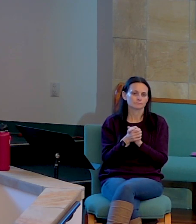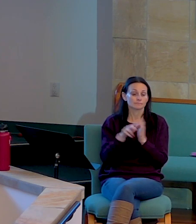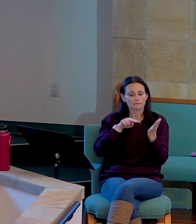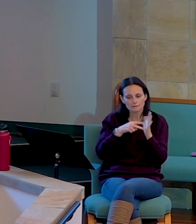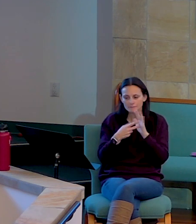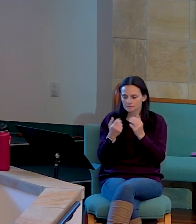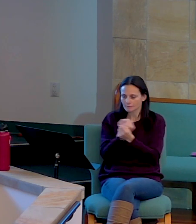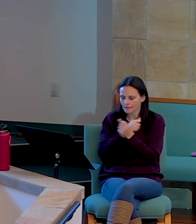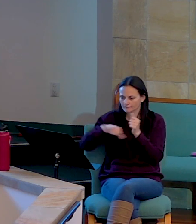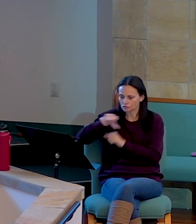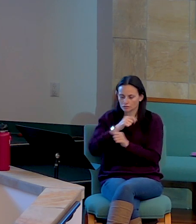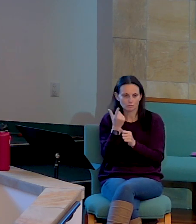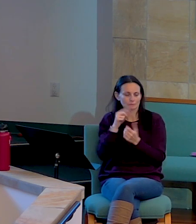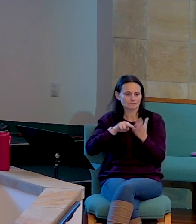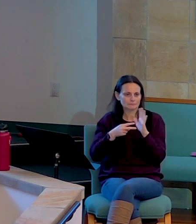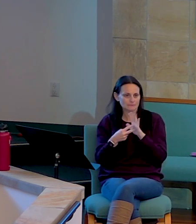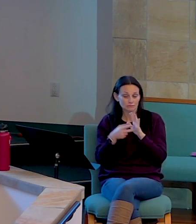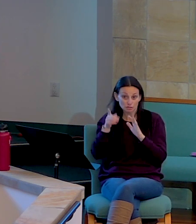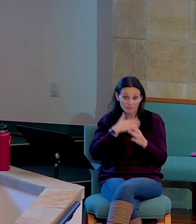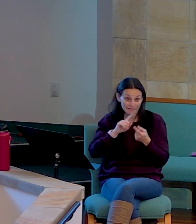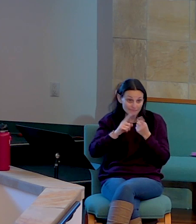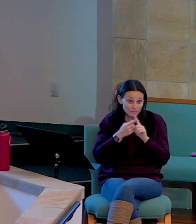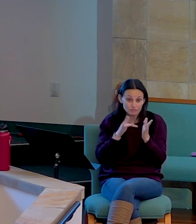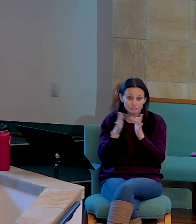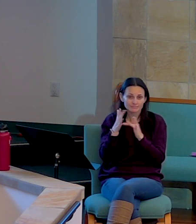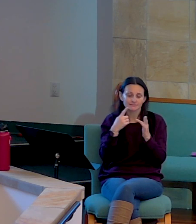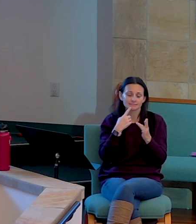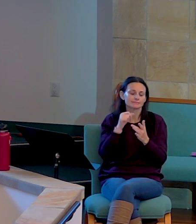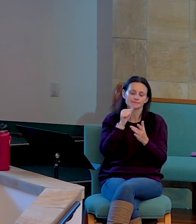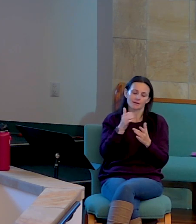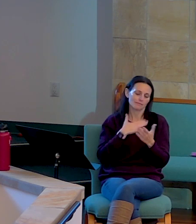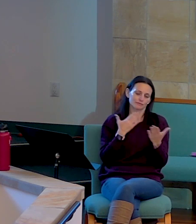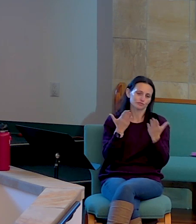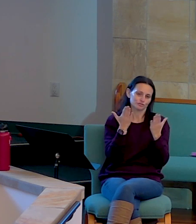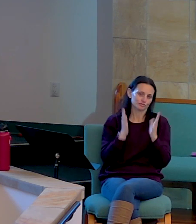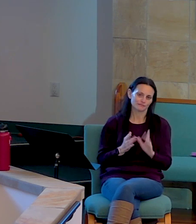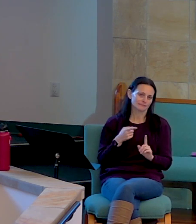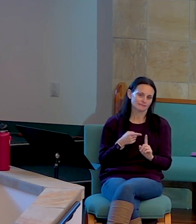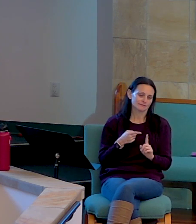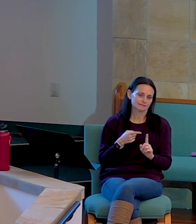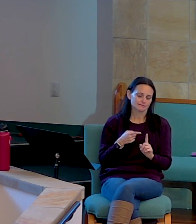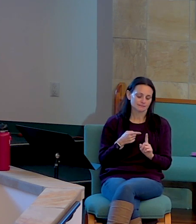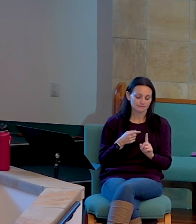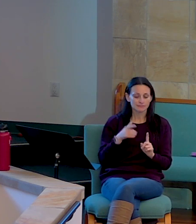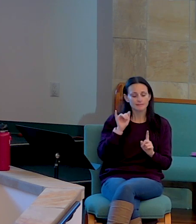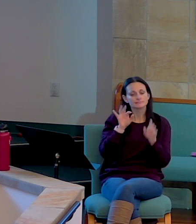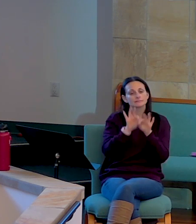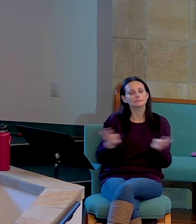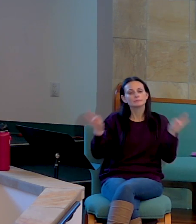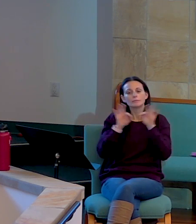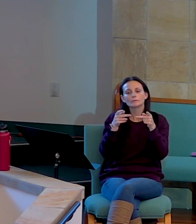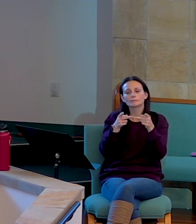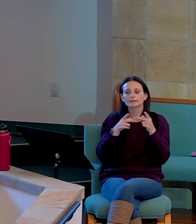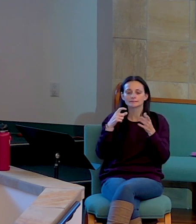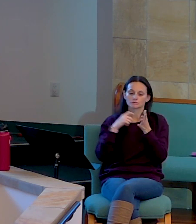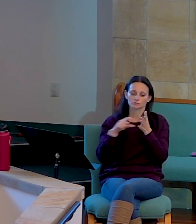another? You are my friends, Jesus says, not my servants. Not my servants. It is an important place where this